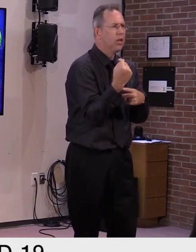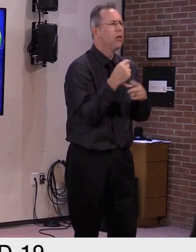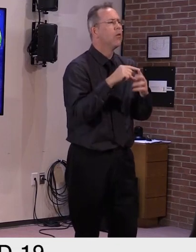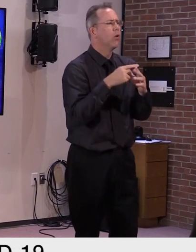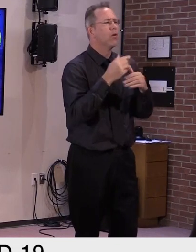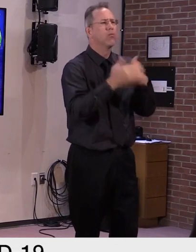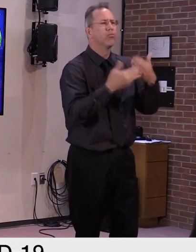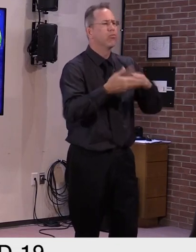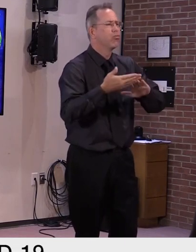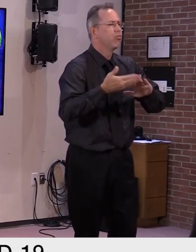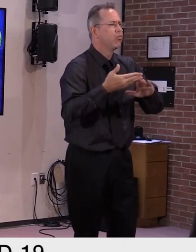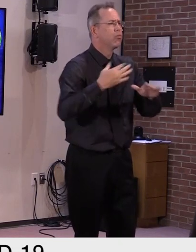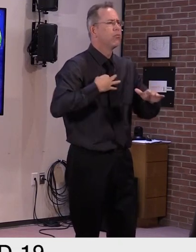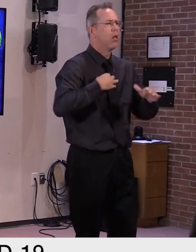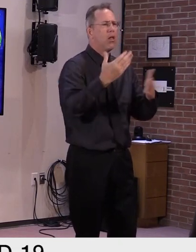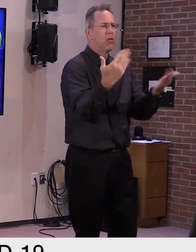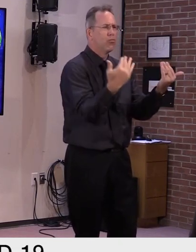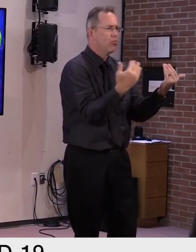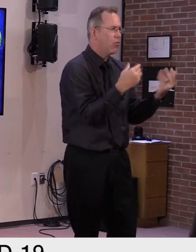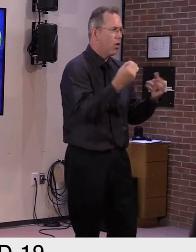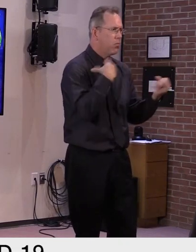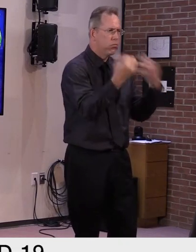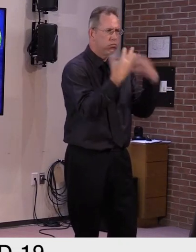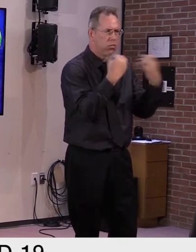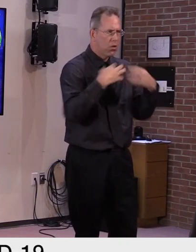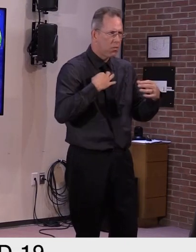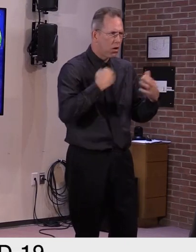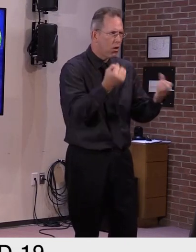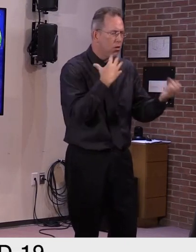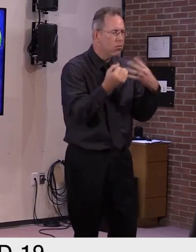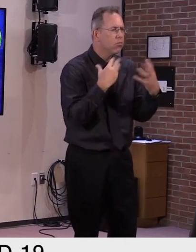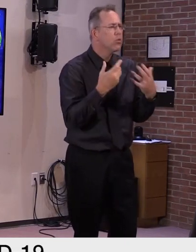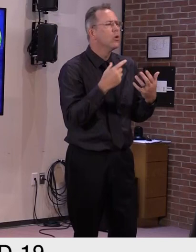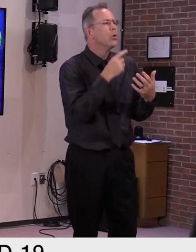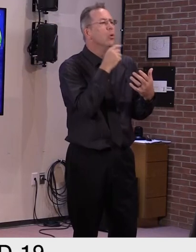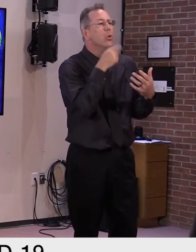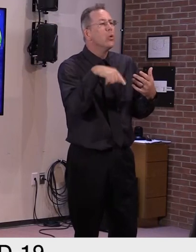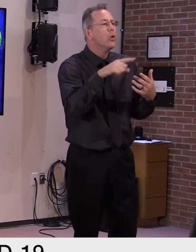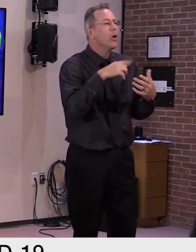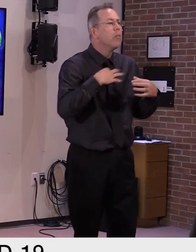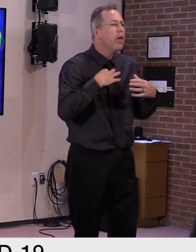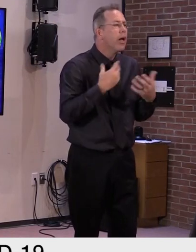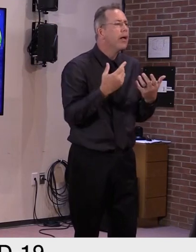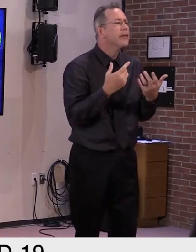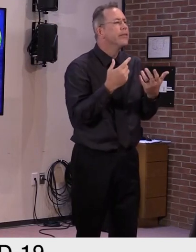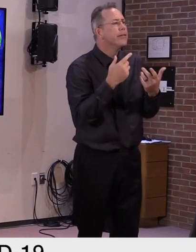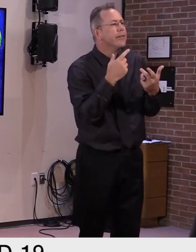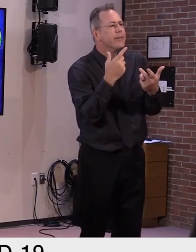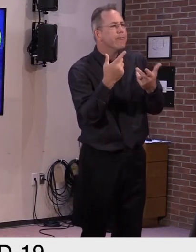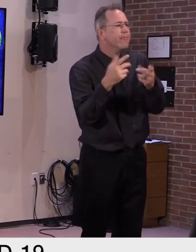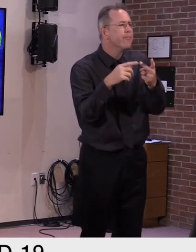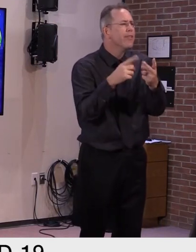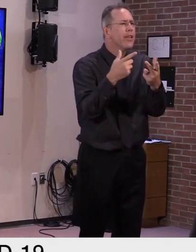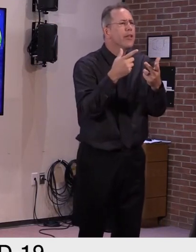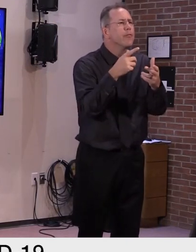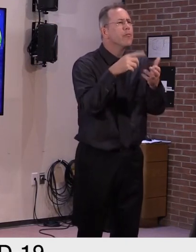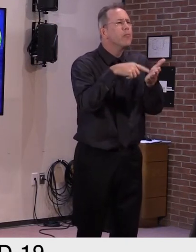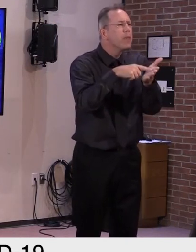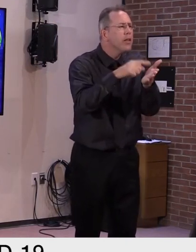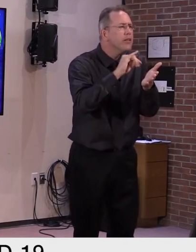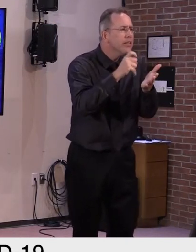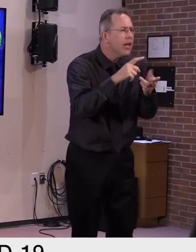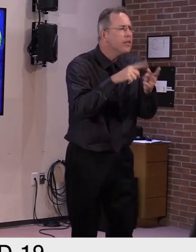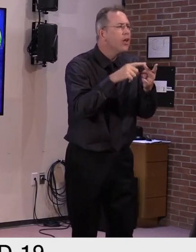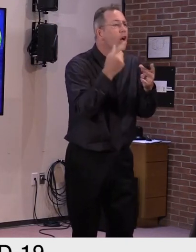everyone outside of those meals and rooms and sales and use tax will come to ACCD for their application. New businesses will come